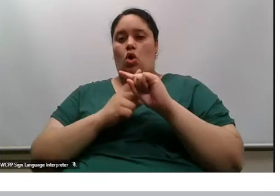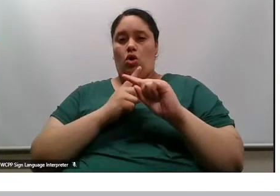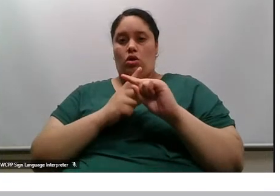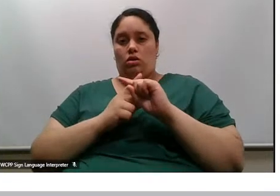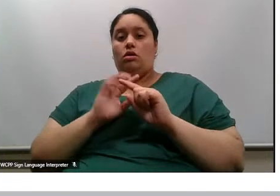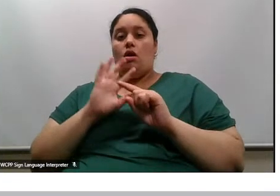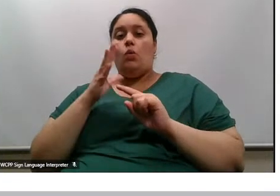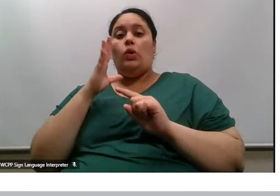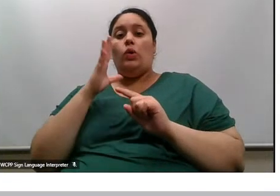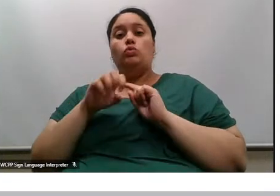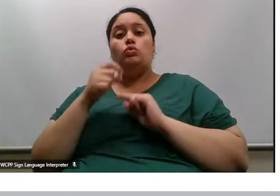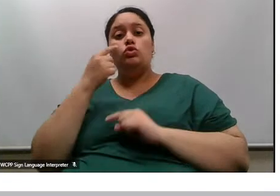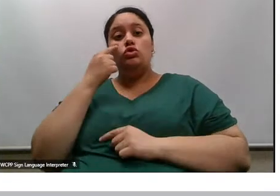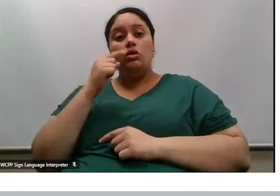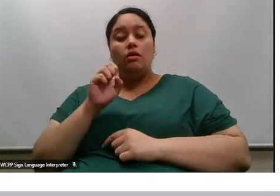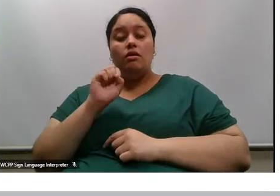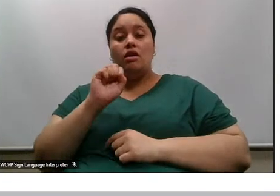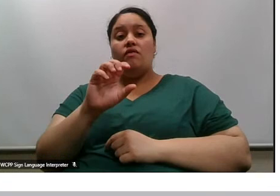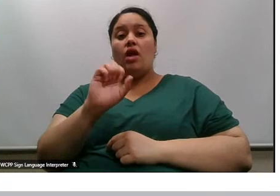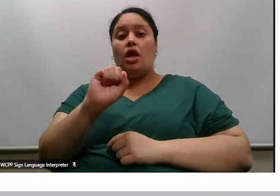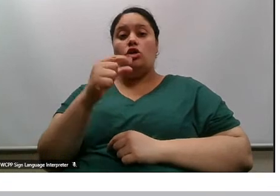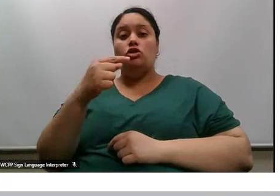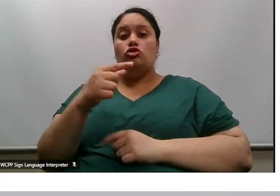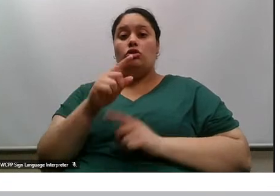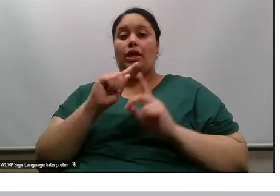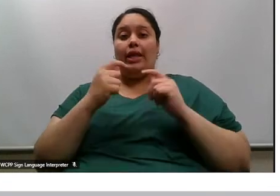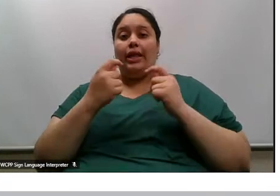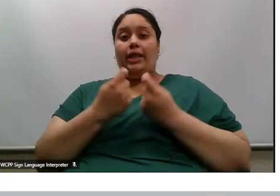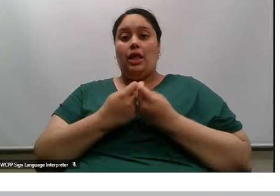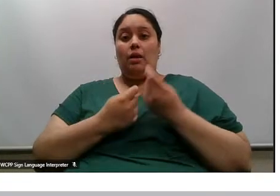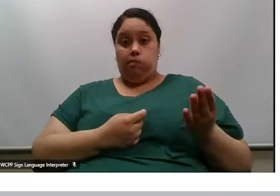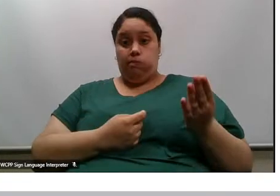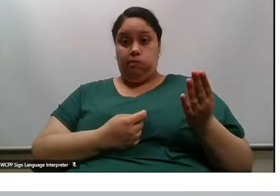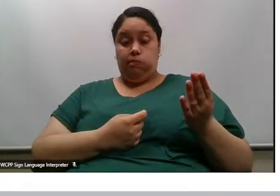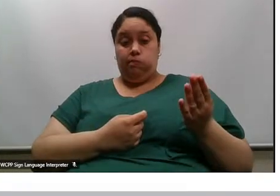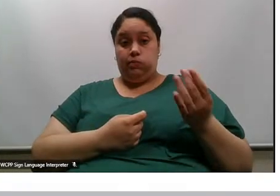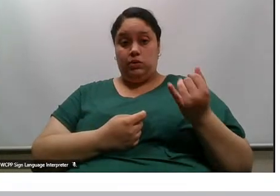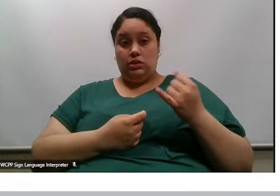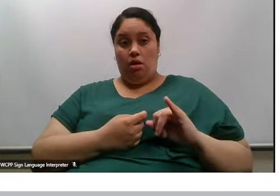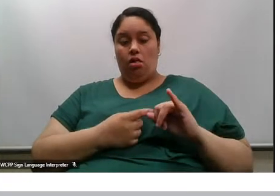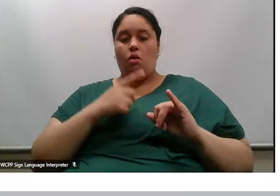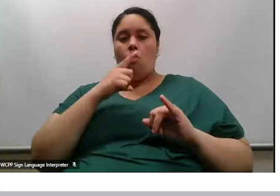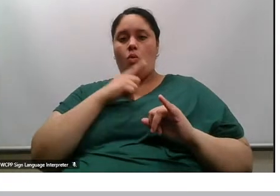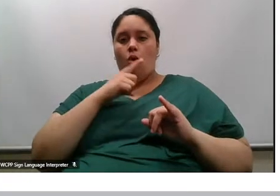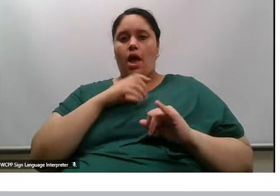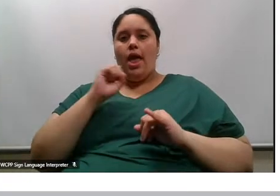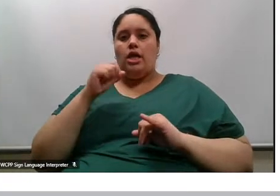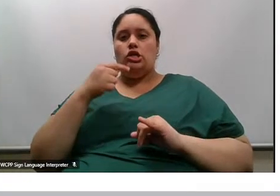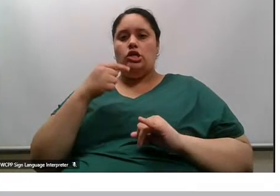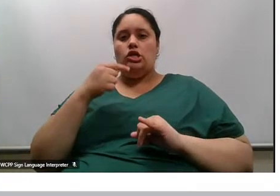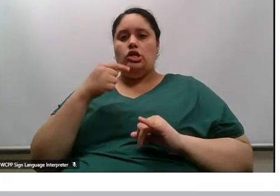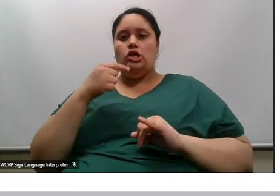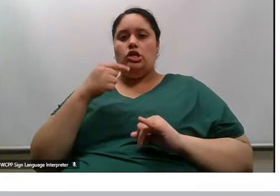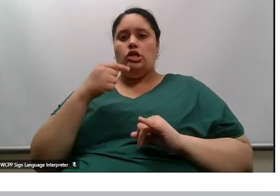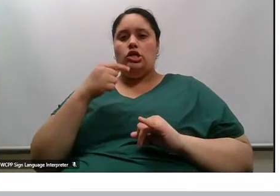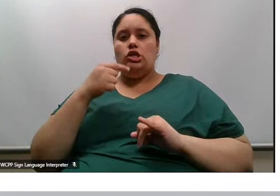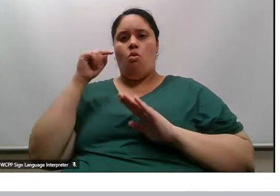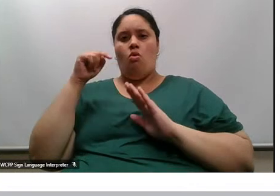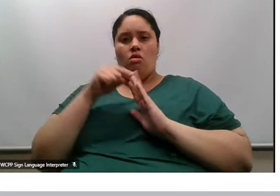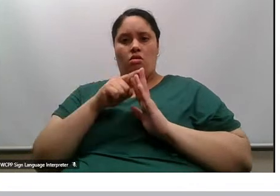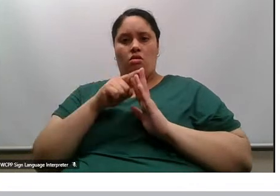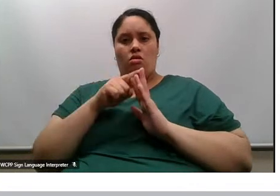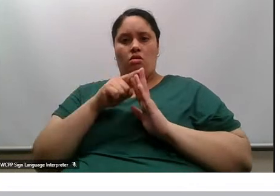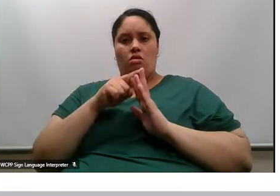check if the Auditor General's team is still in the meeting, whether the AG can perhaps expand a bit more